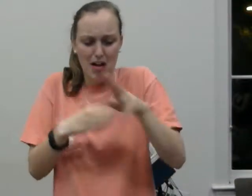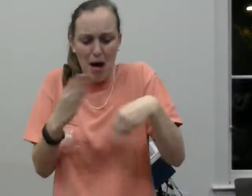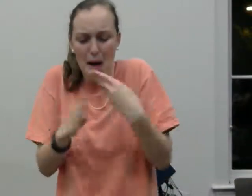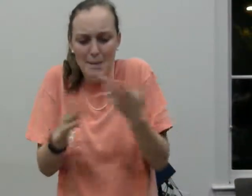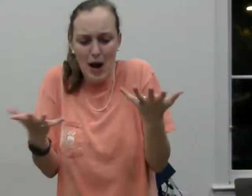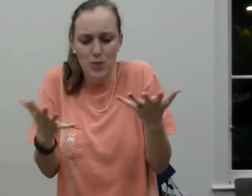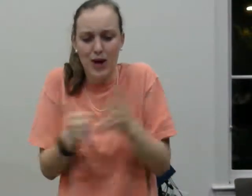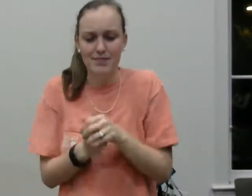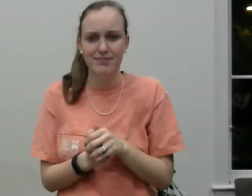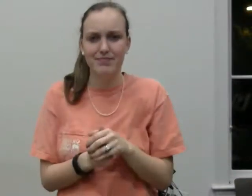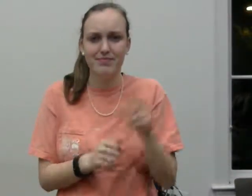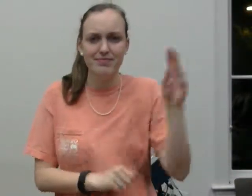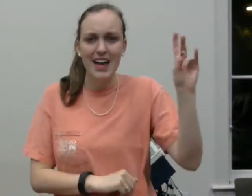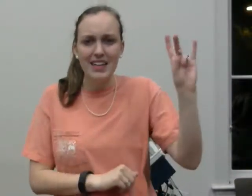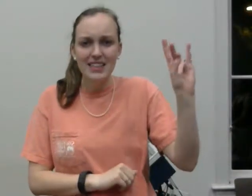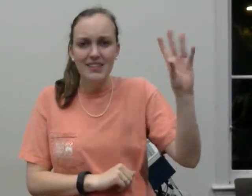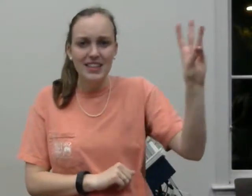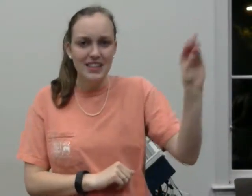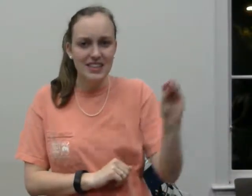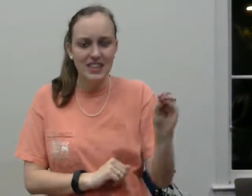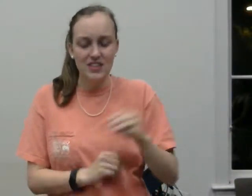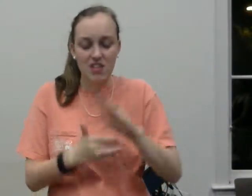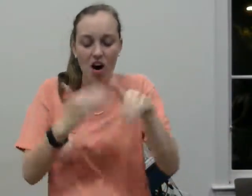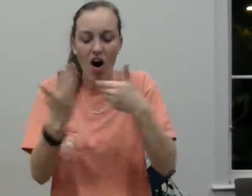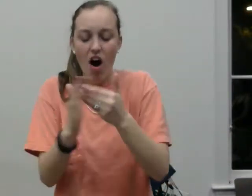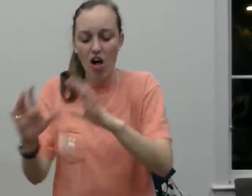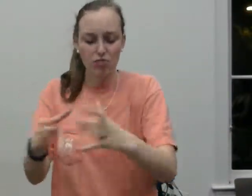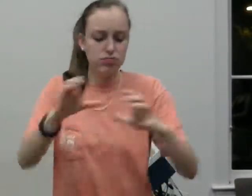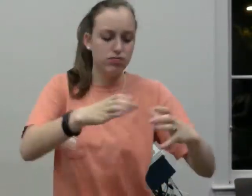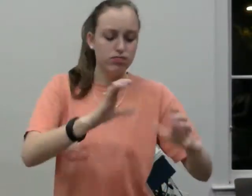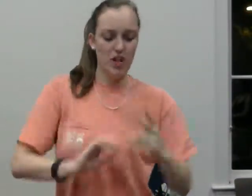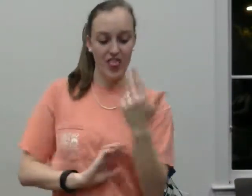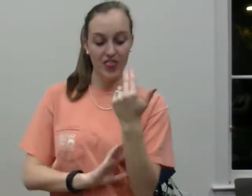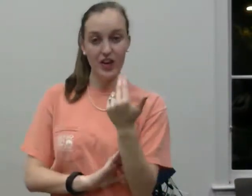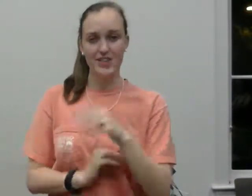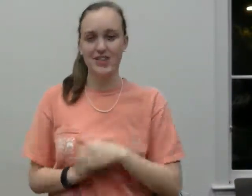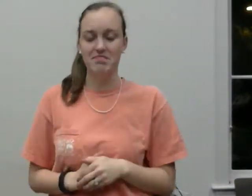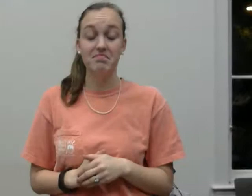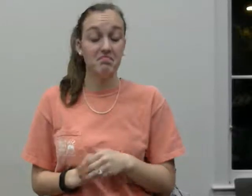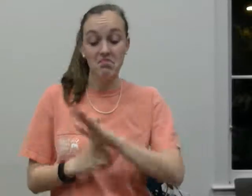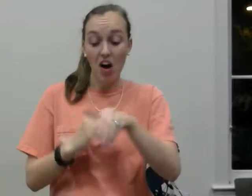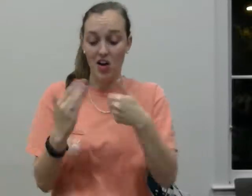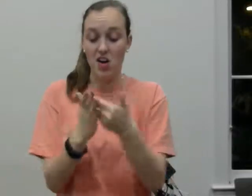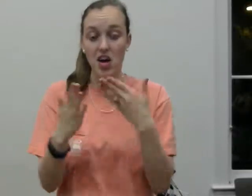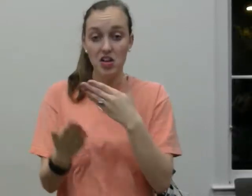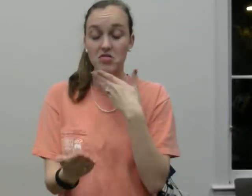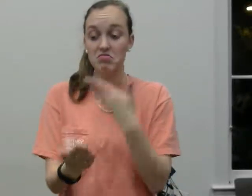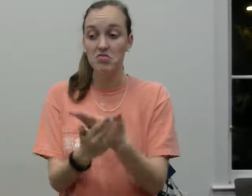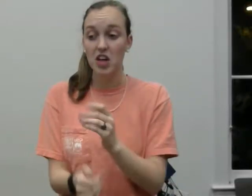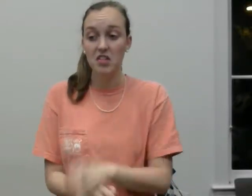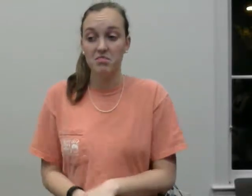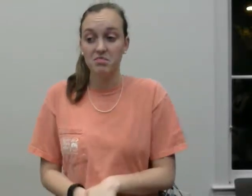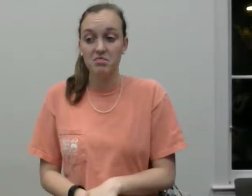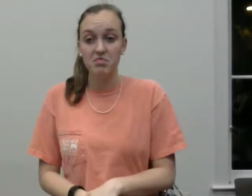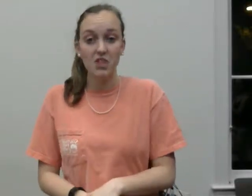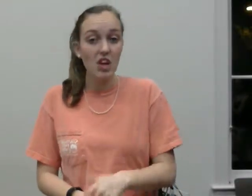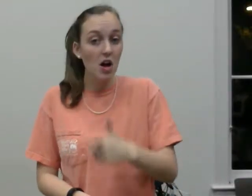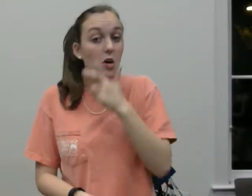1760, right, all the 13 colonies, all was well during this time period. They viewed themselves as British citizens. They had their